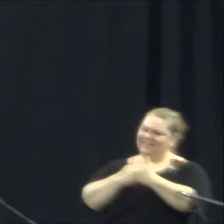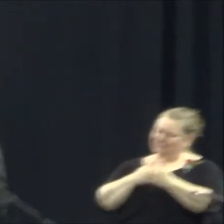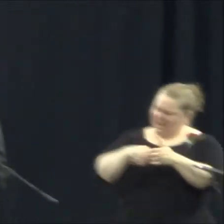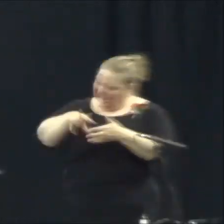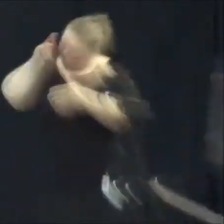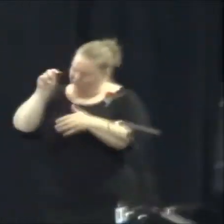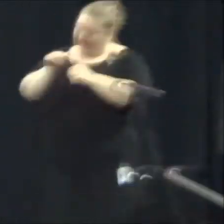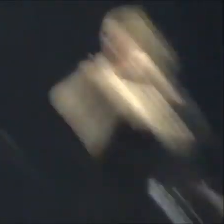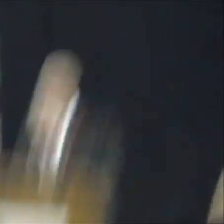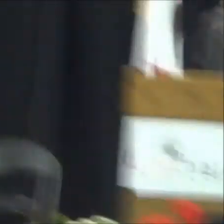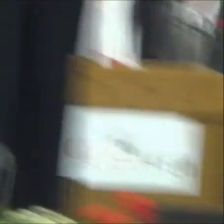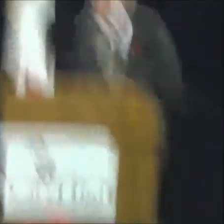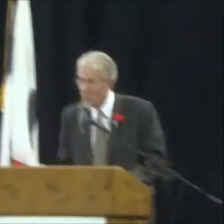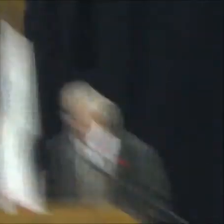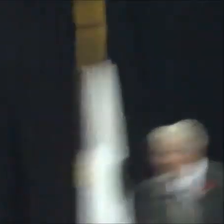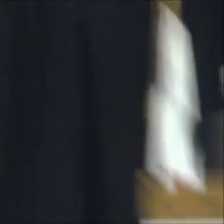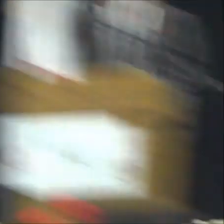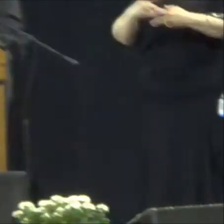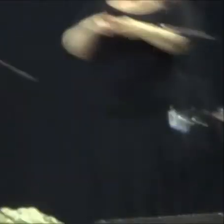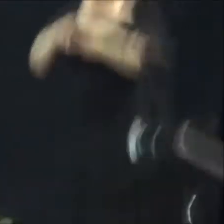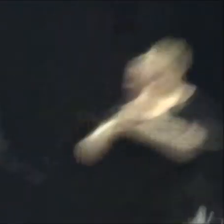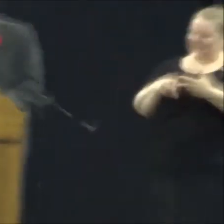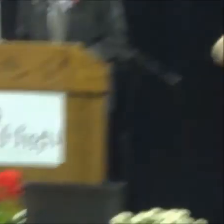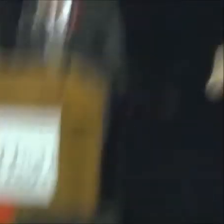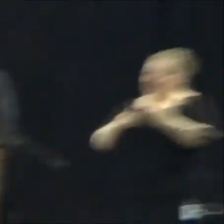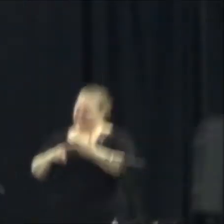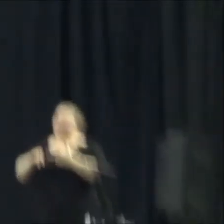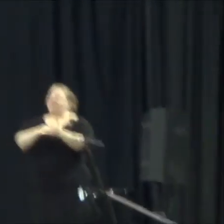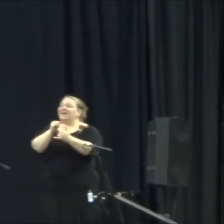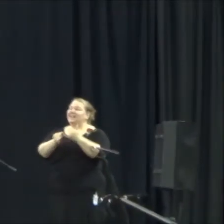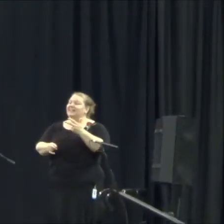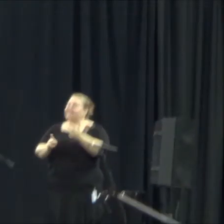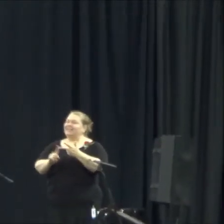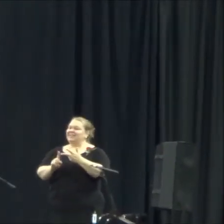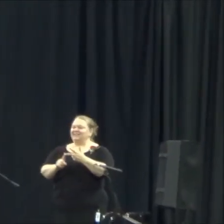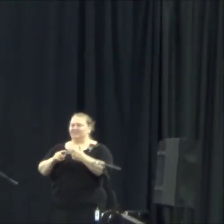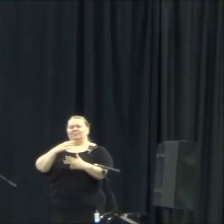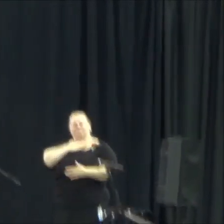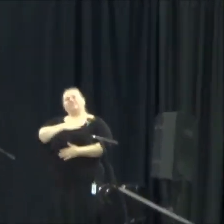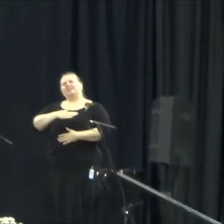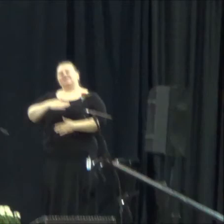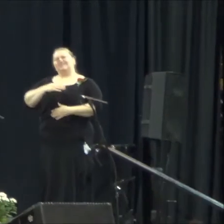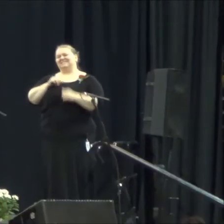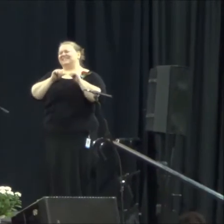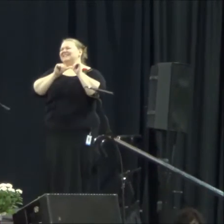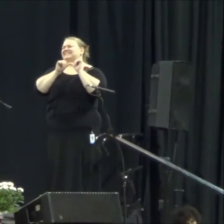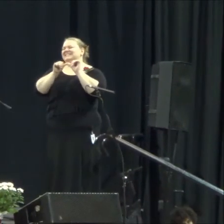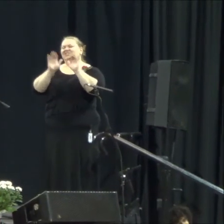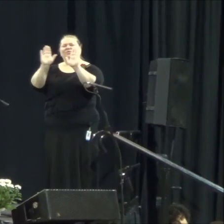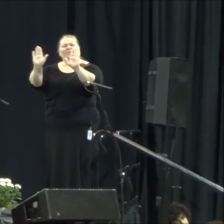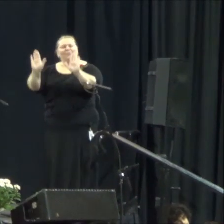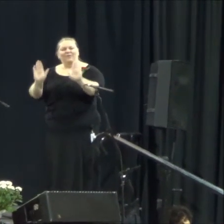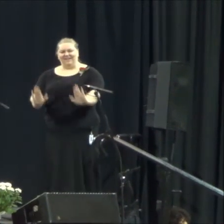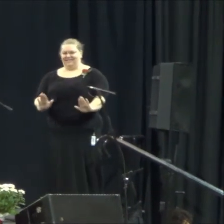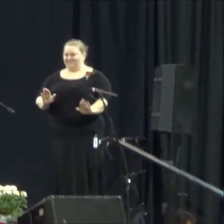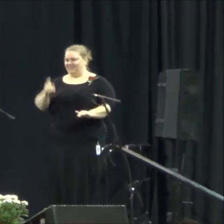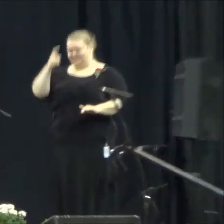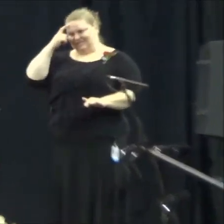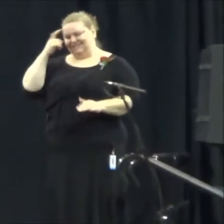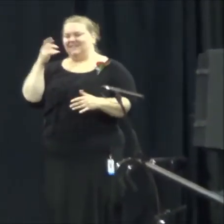with that process, keep doing it, and finally, please continue your wonderful sense of humor.